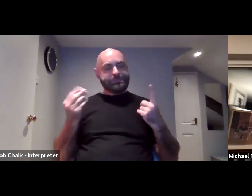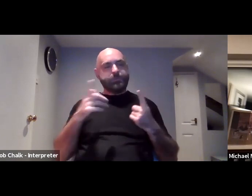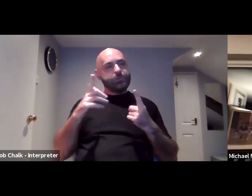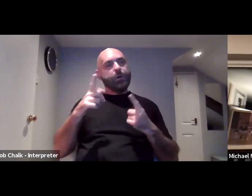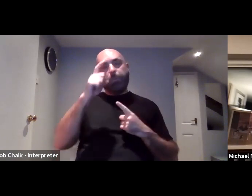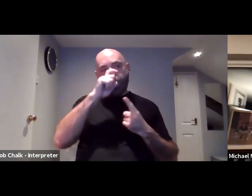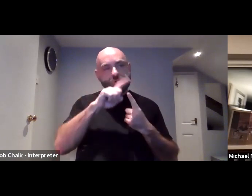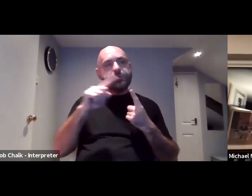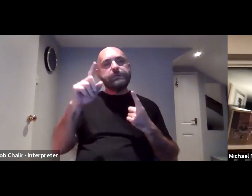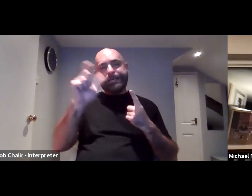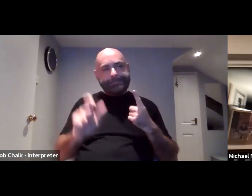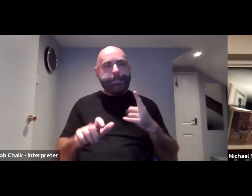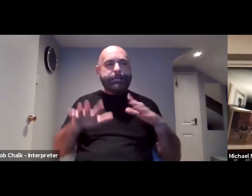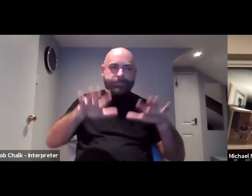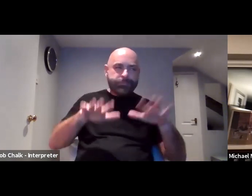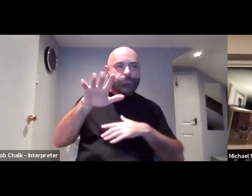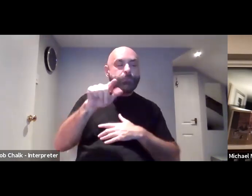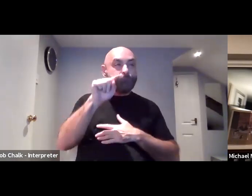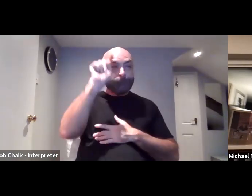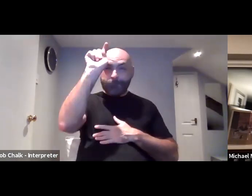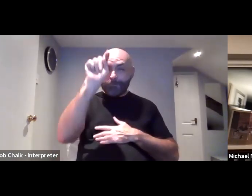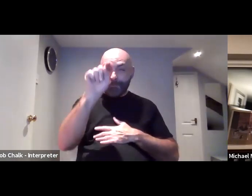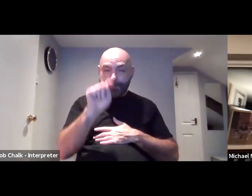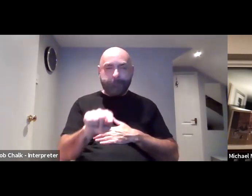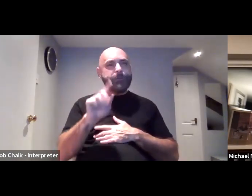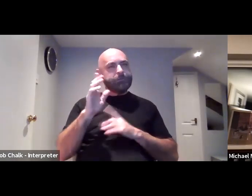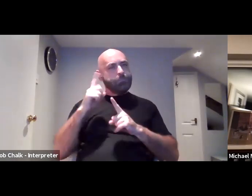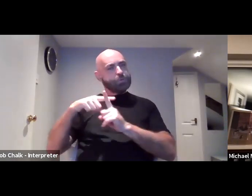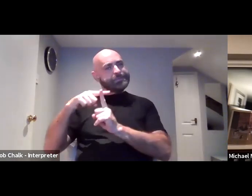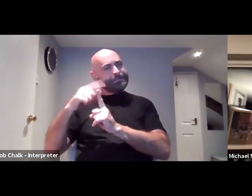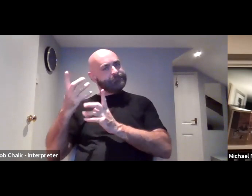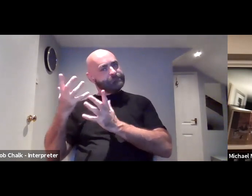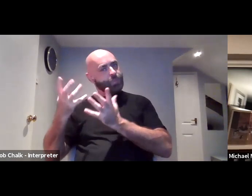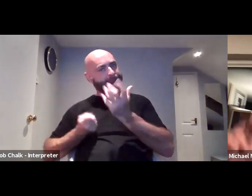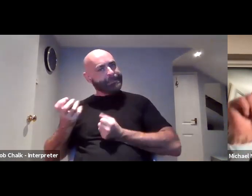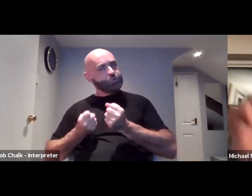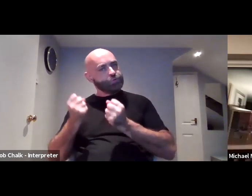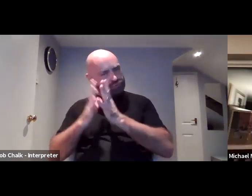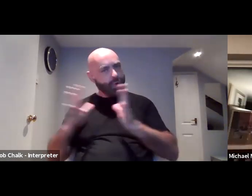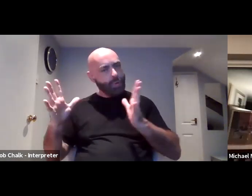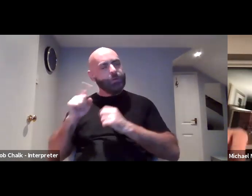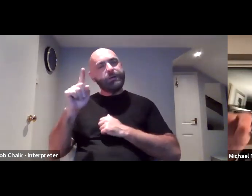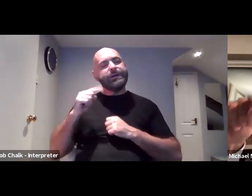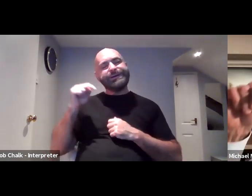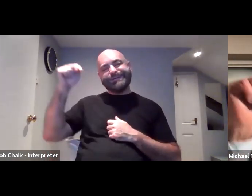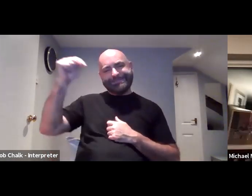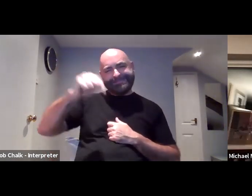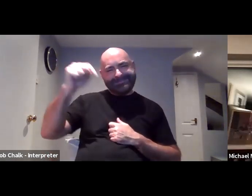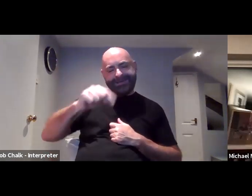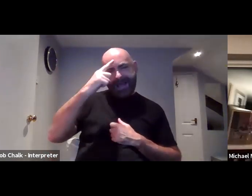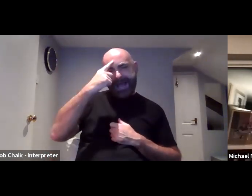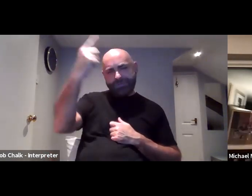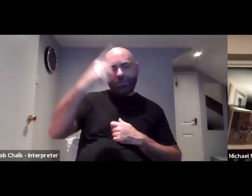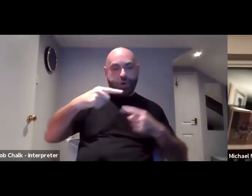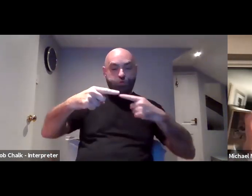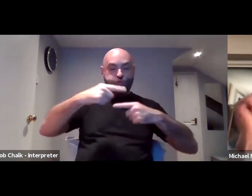Portugal and Italy were about the same. And then every other country had positive growth. The ideology of rolling